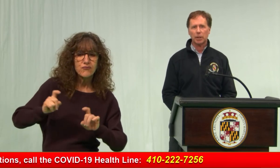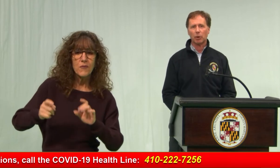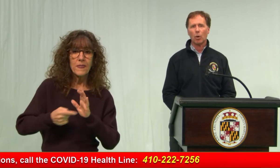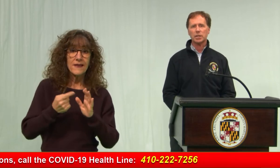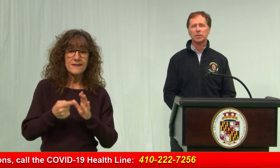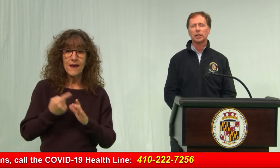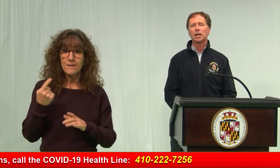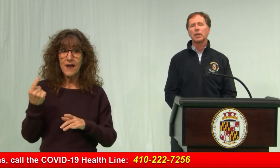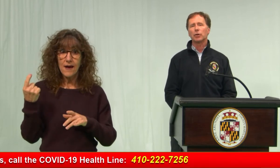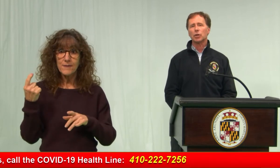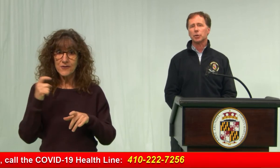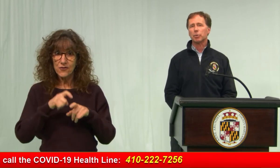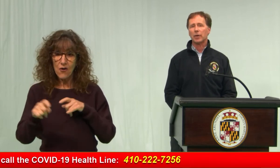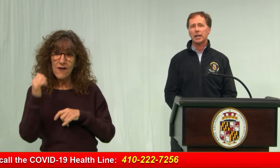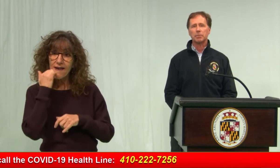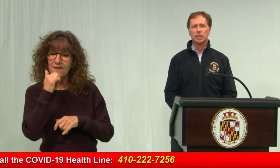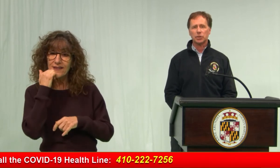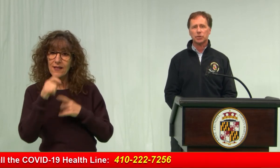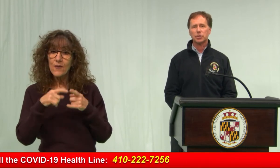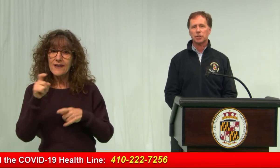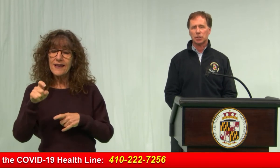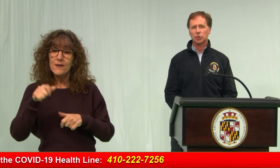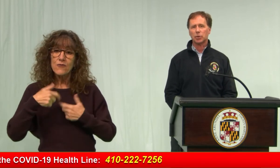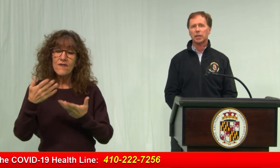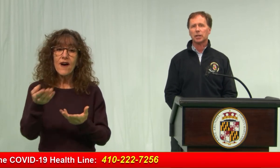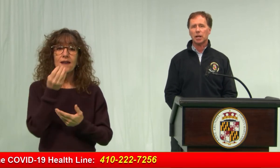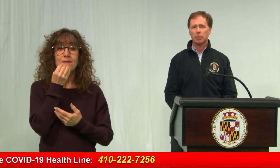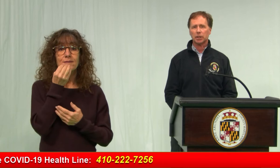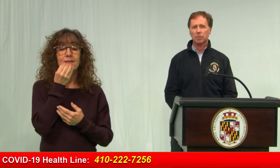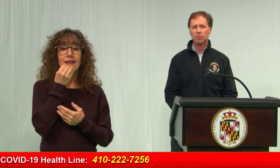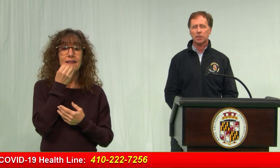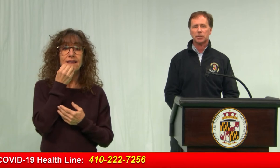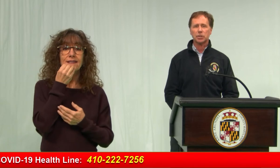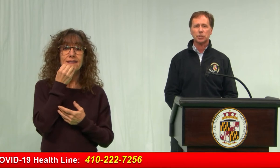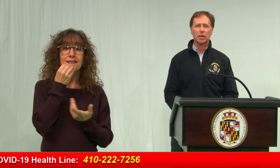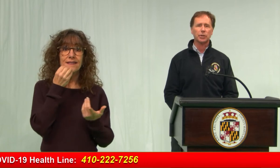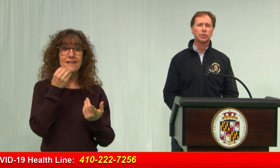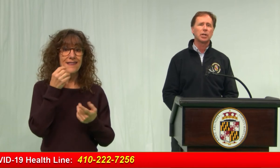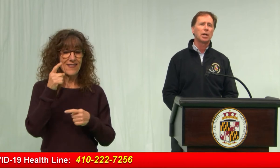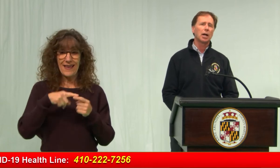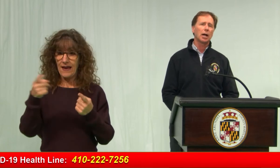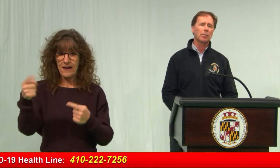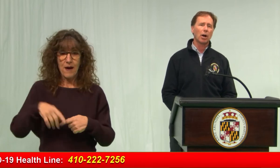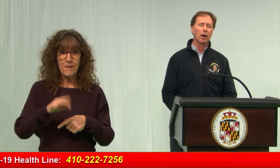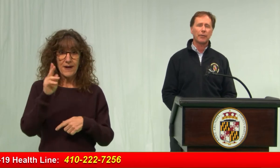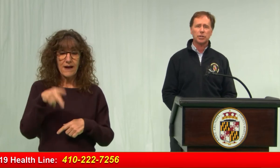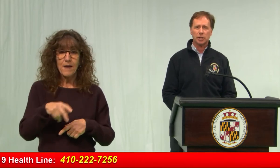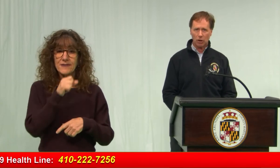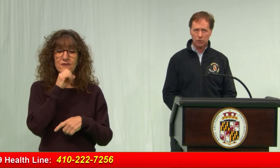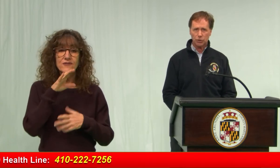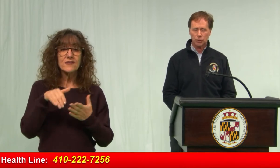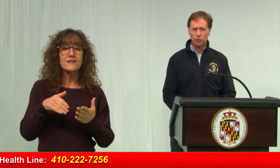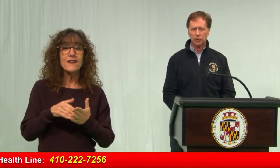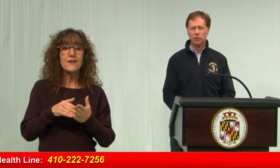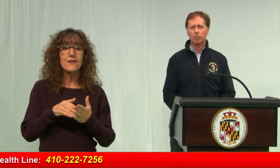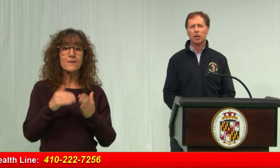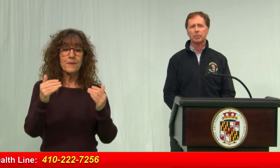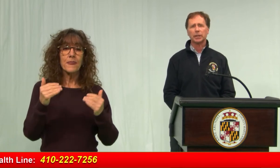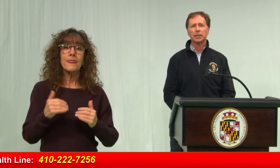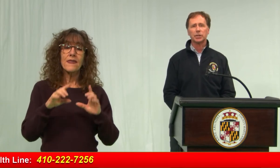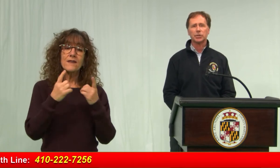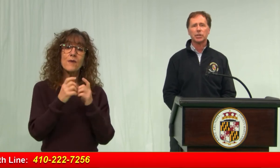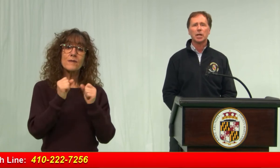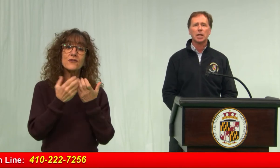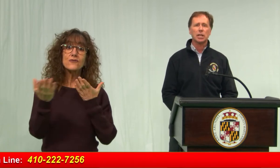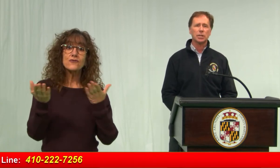daily when they request it. They're also providing meals to seniors where they can come pick them up at the senior centers. Our social service